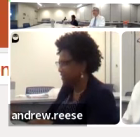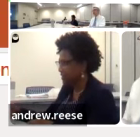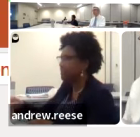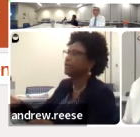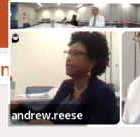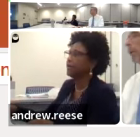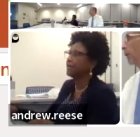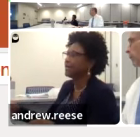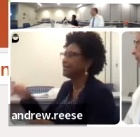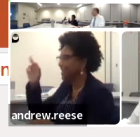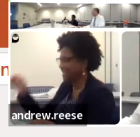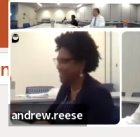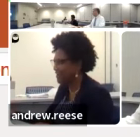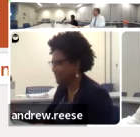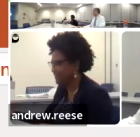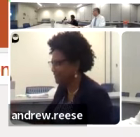actually good.